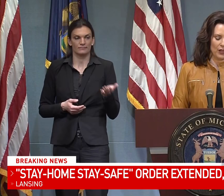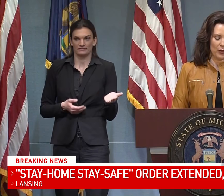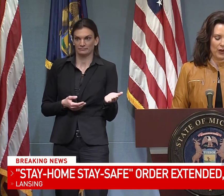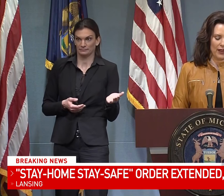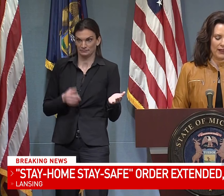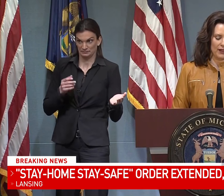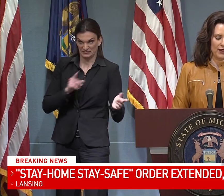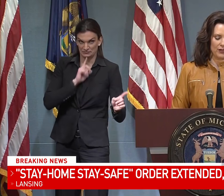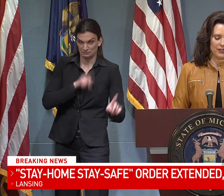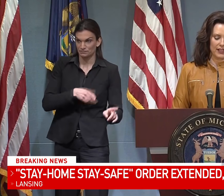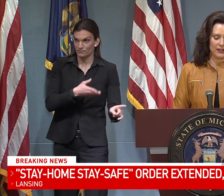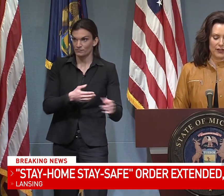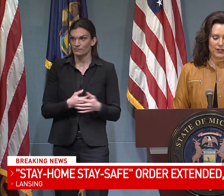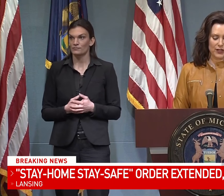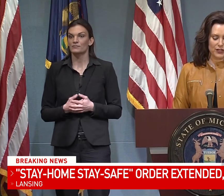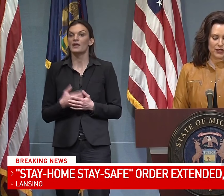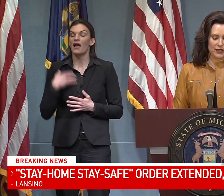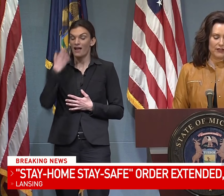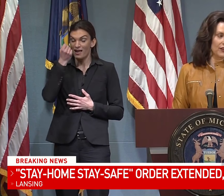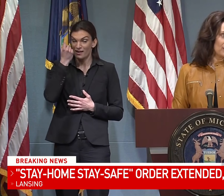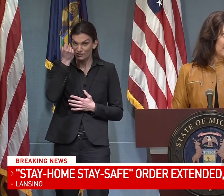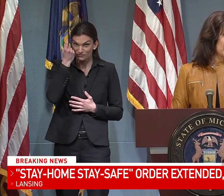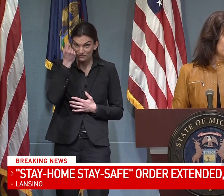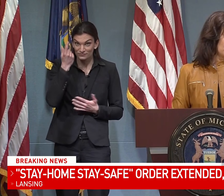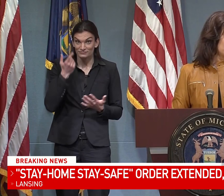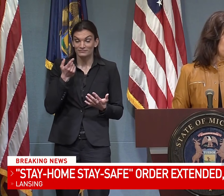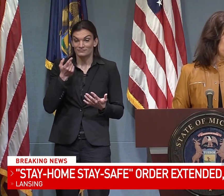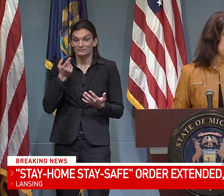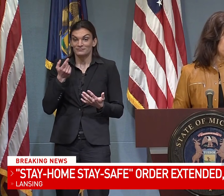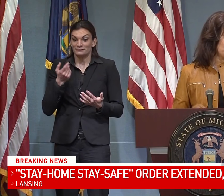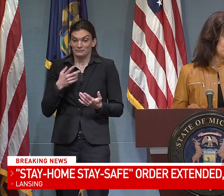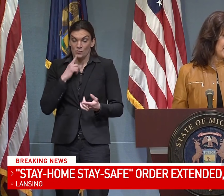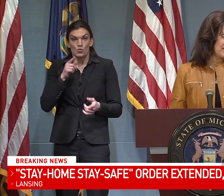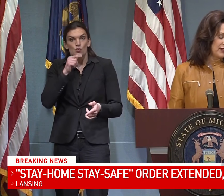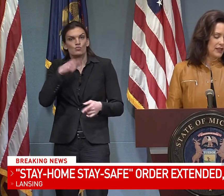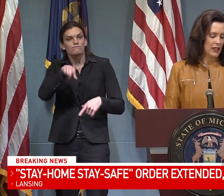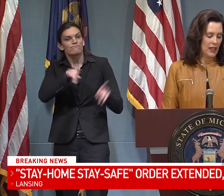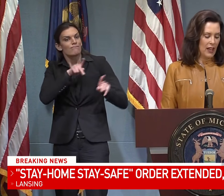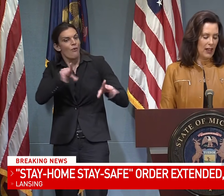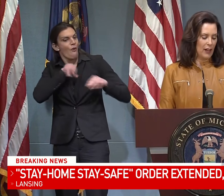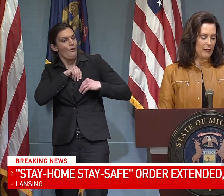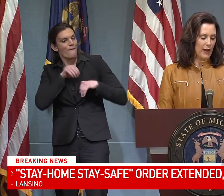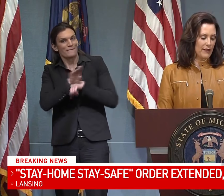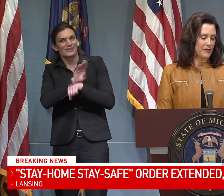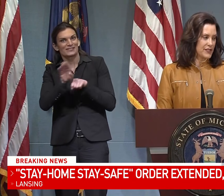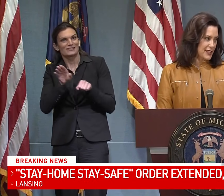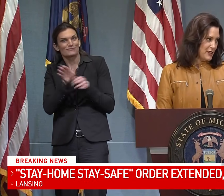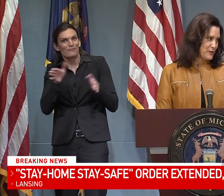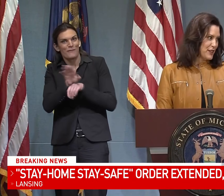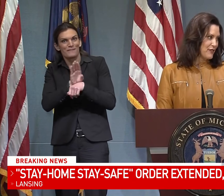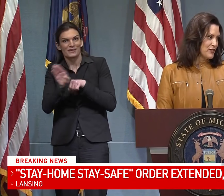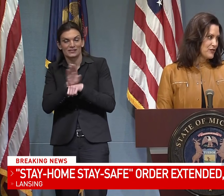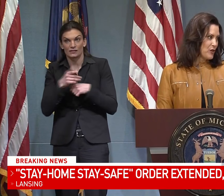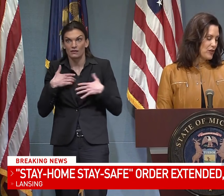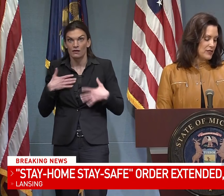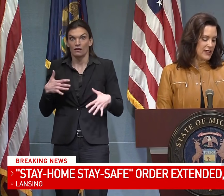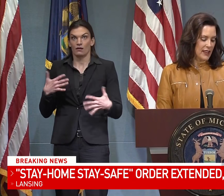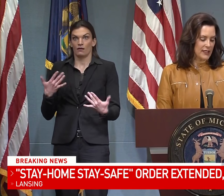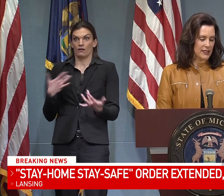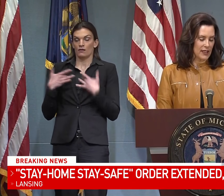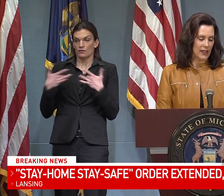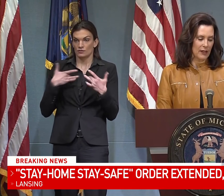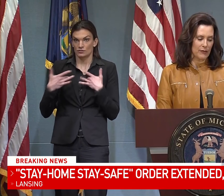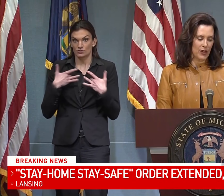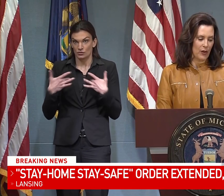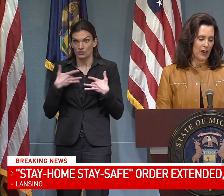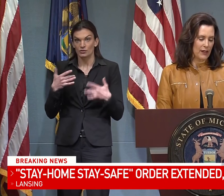this. I understand the frustration and the fear that a lot of our small business owners have. I've seen the news coverage, of course,